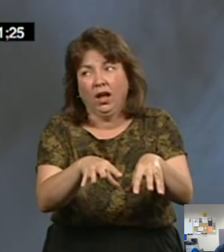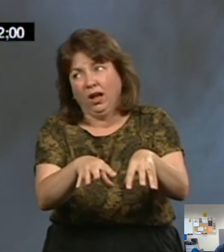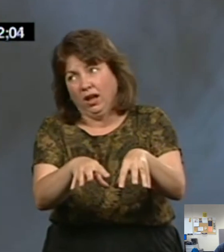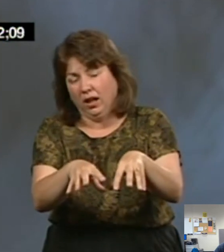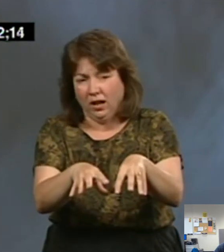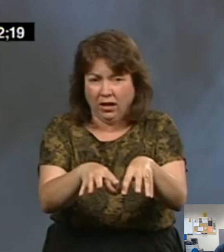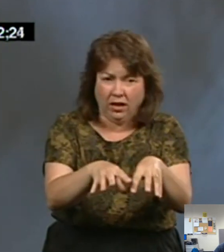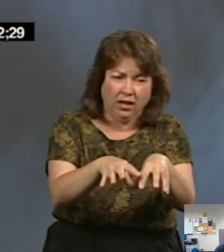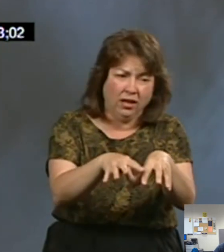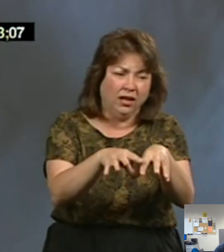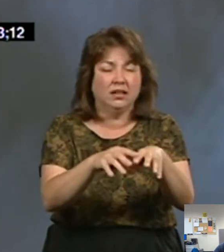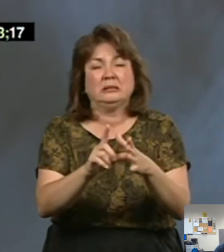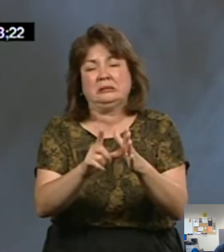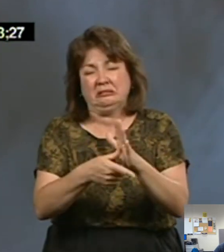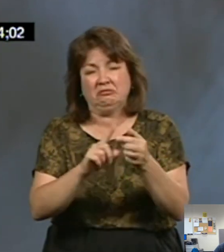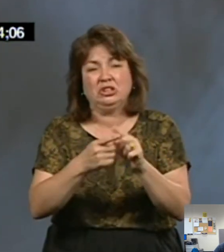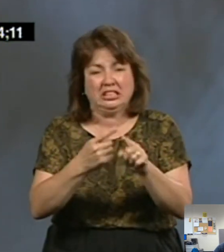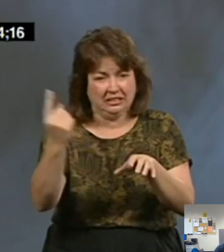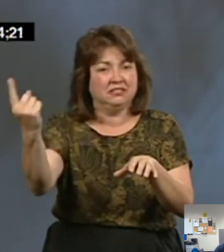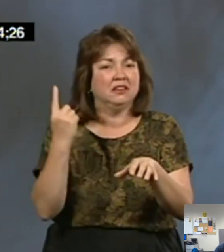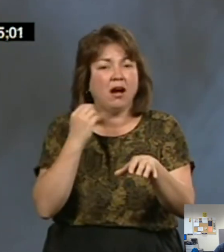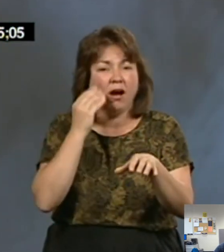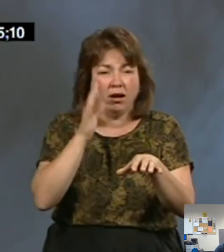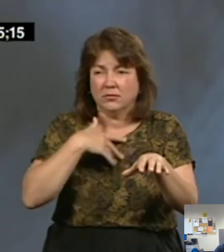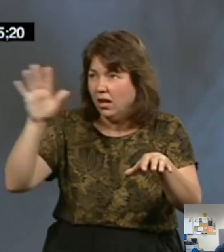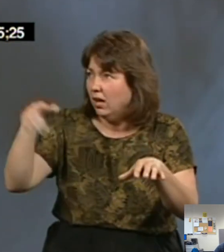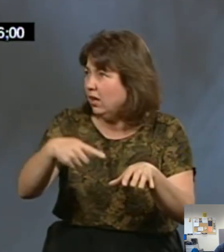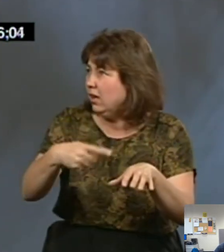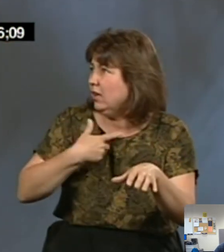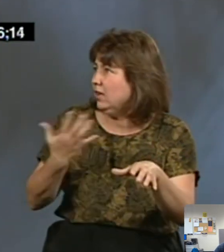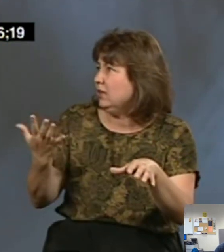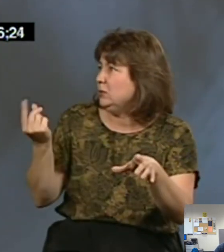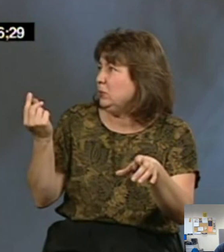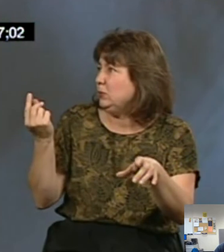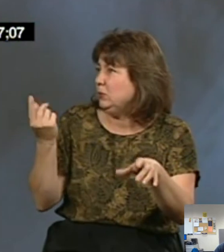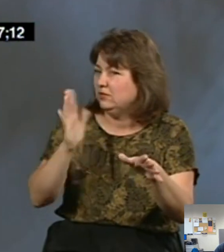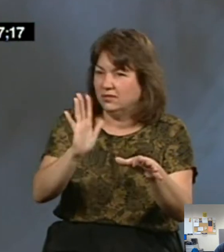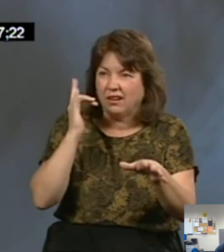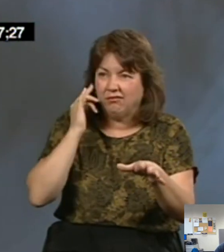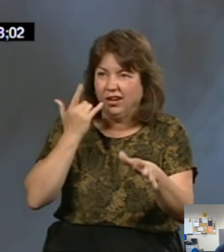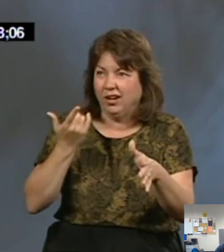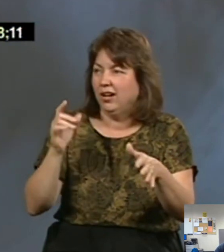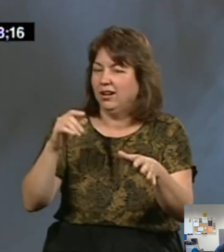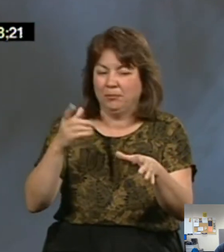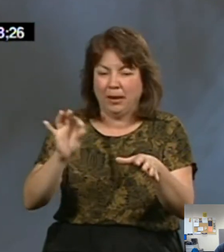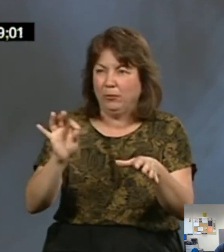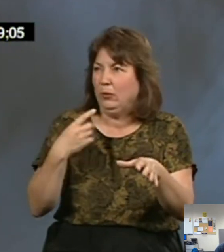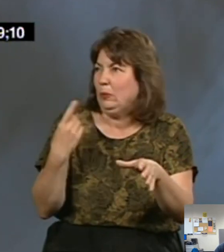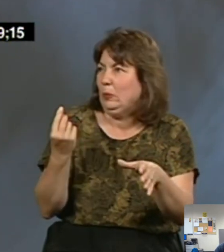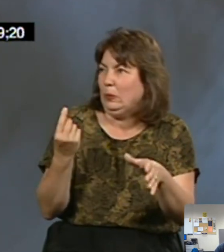worse. So I rinsed that off and I went back to the bowl of ice water. A while later, my friend came up and asked what I was doing.